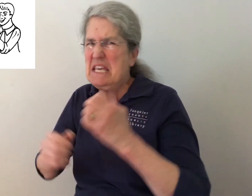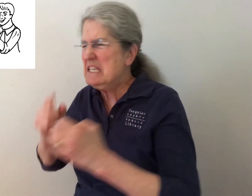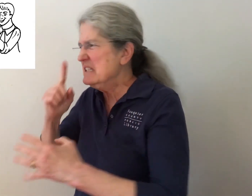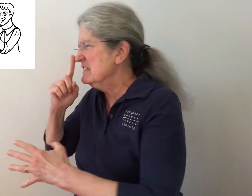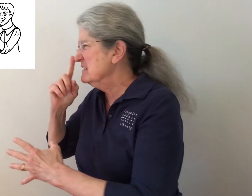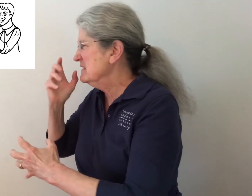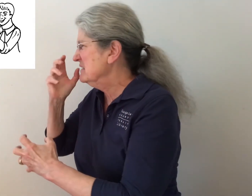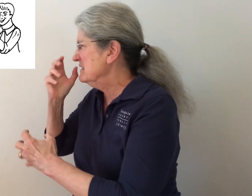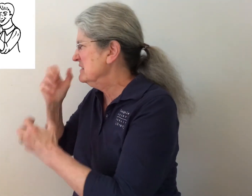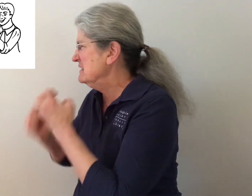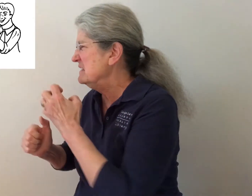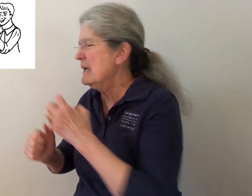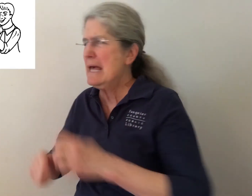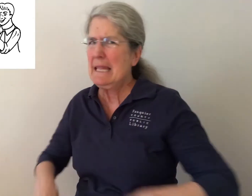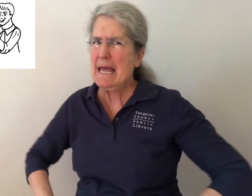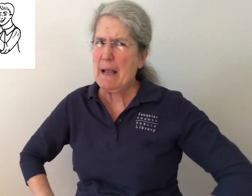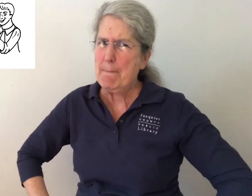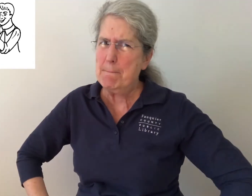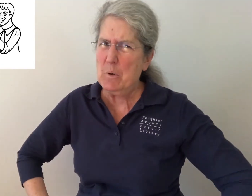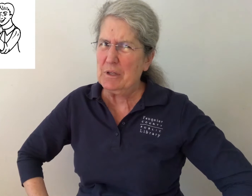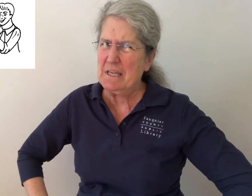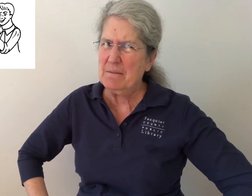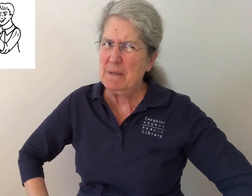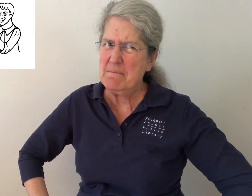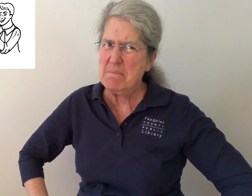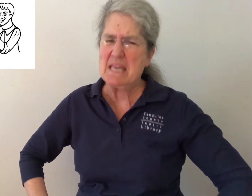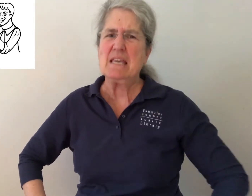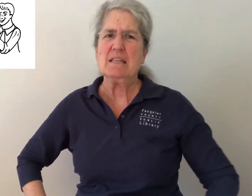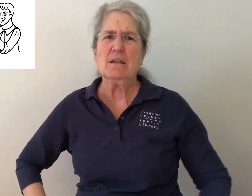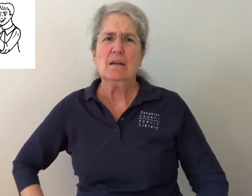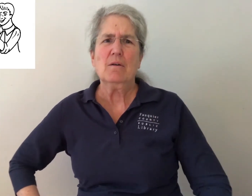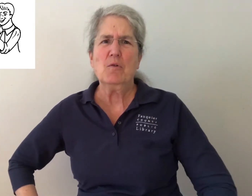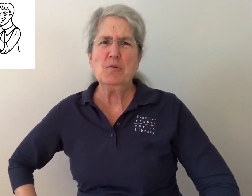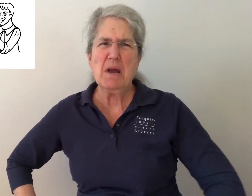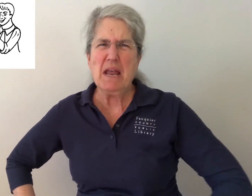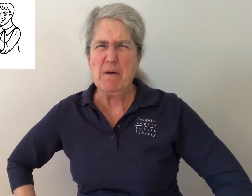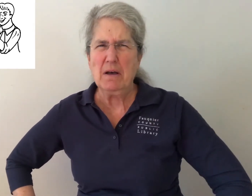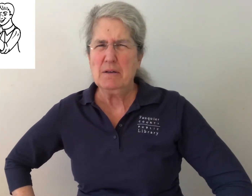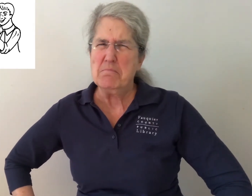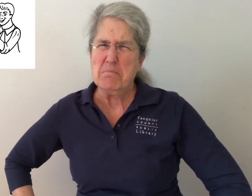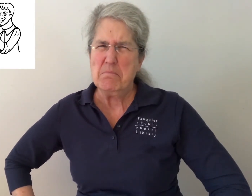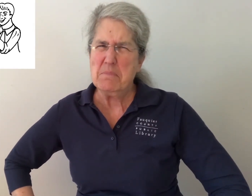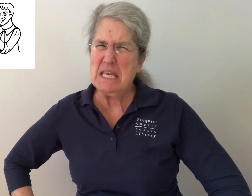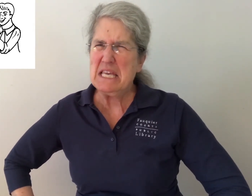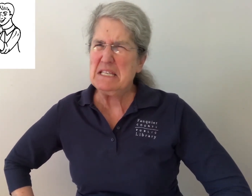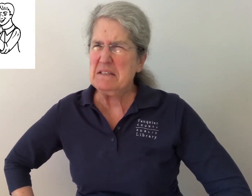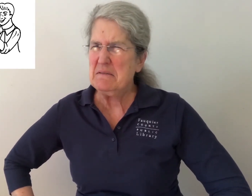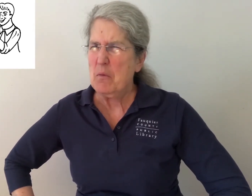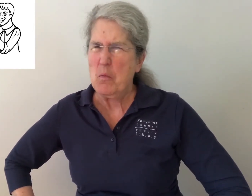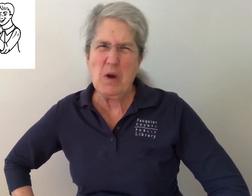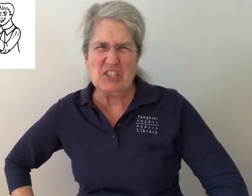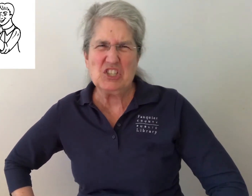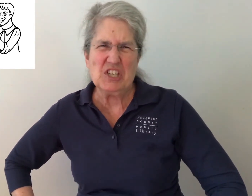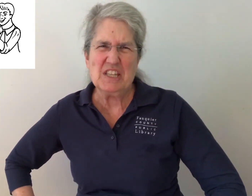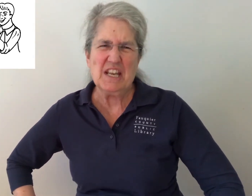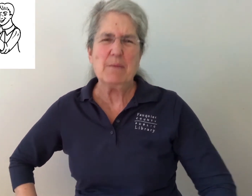Mean. Like a bully can be mean, or you might have a mean witch in the